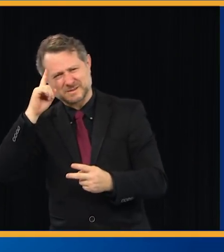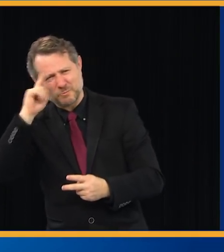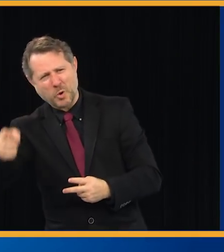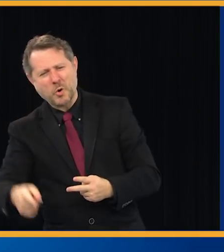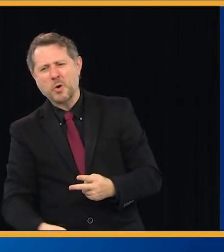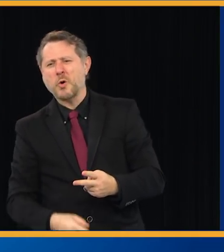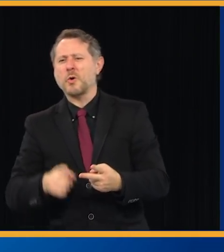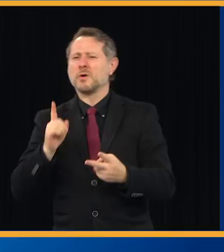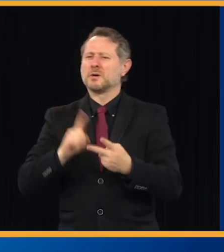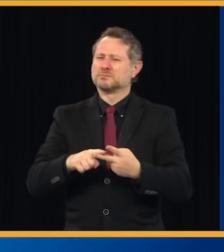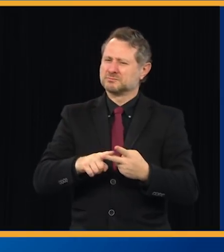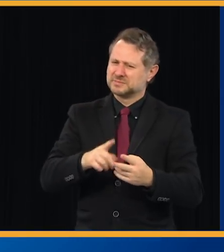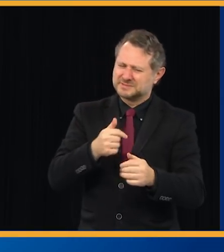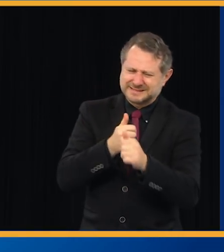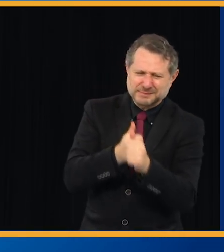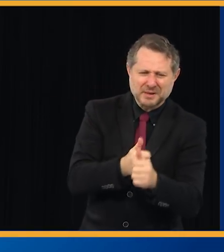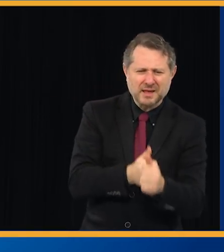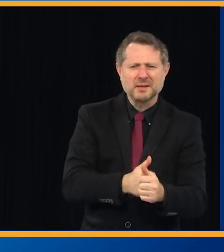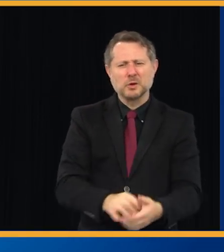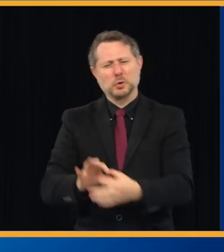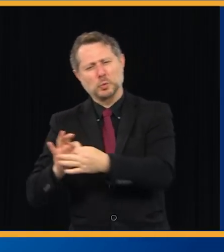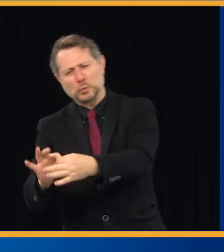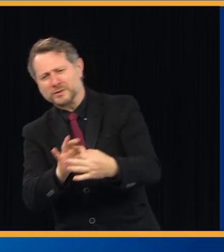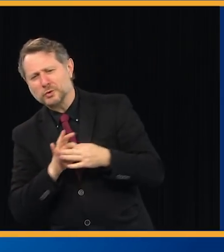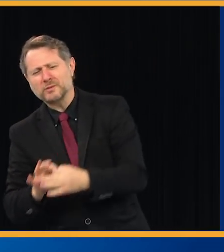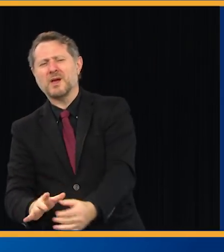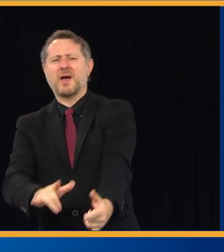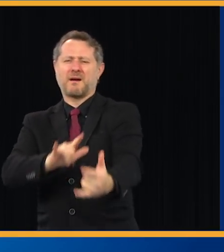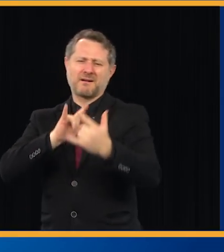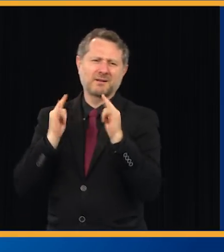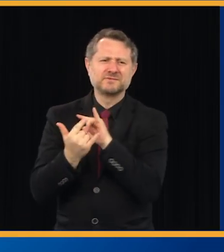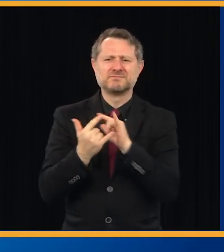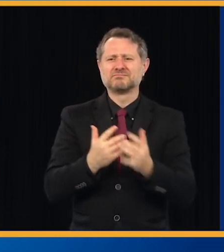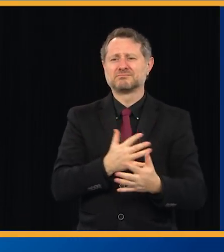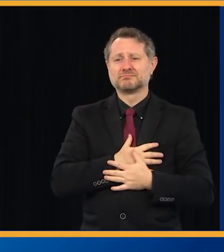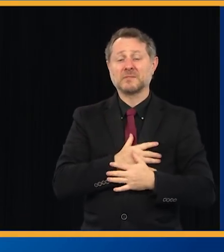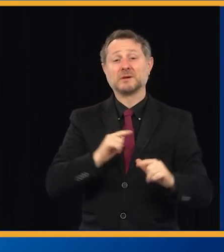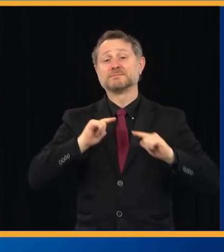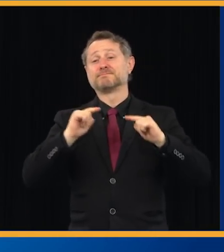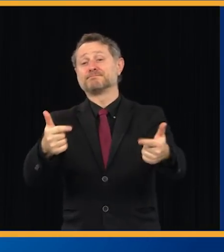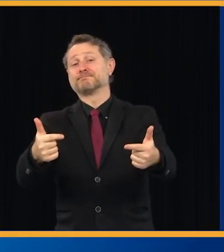unified and loving. God bless you. Questions? Yes, about reopening.